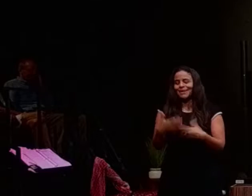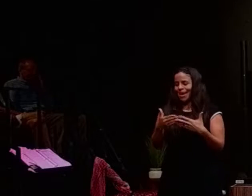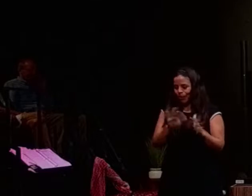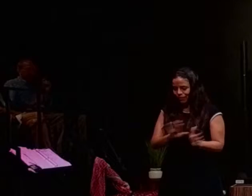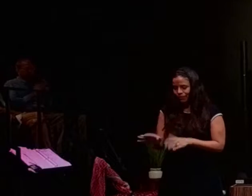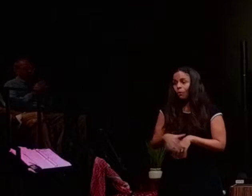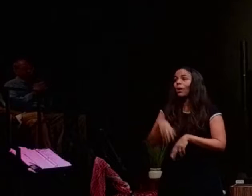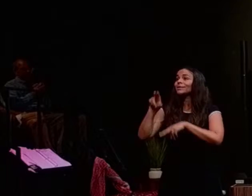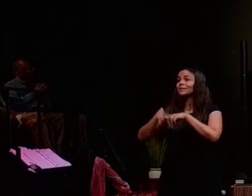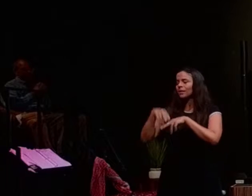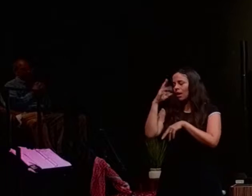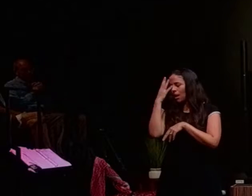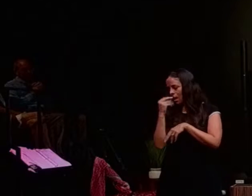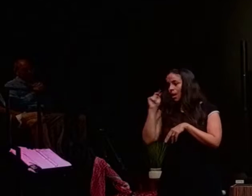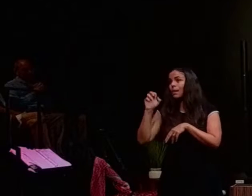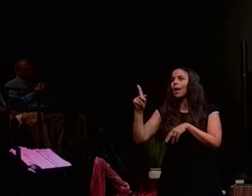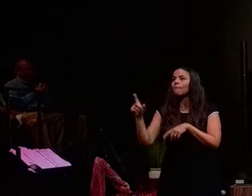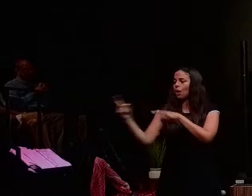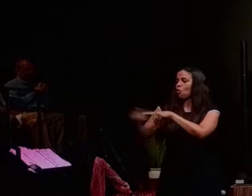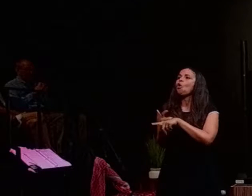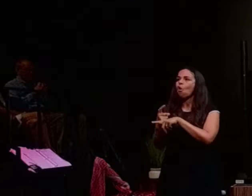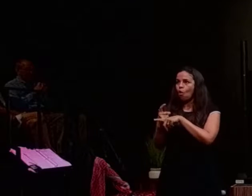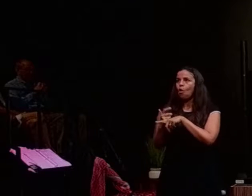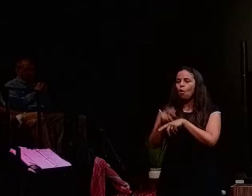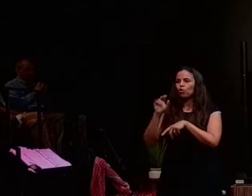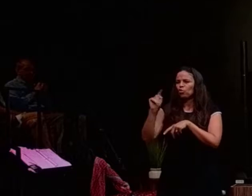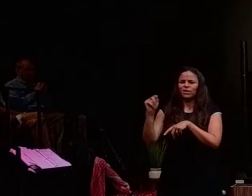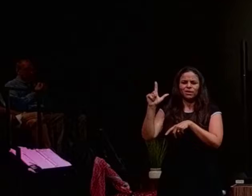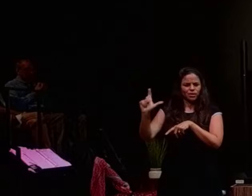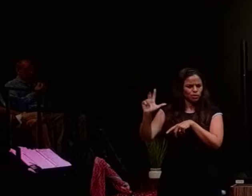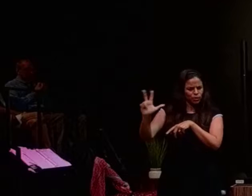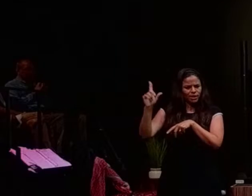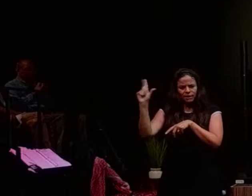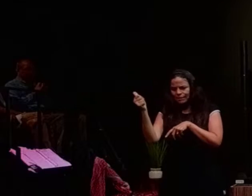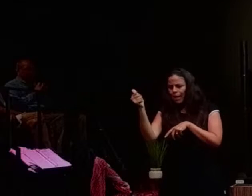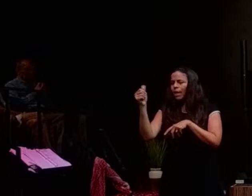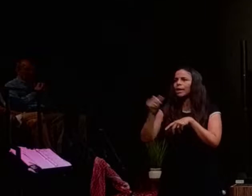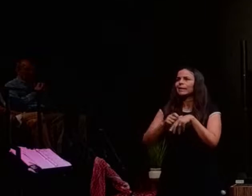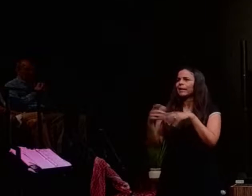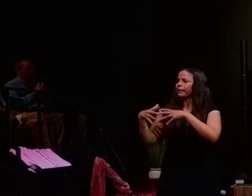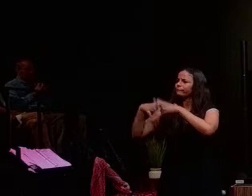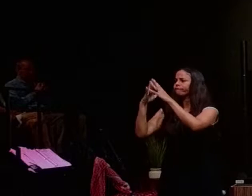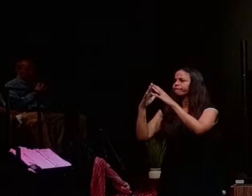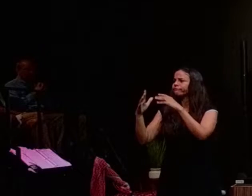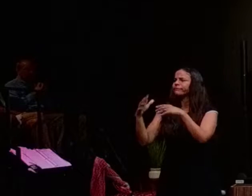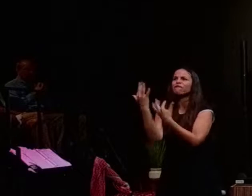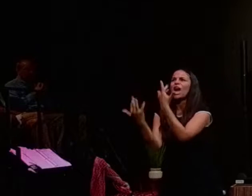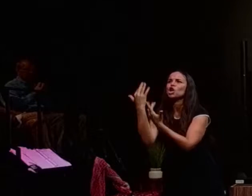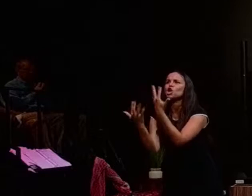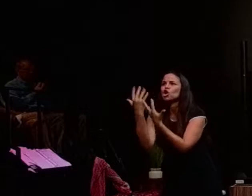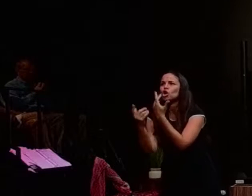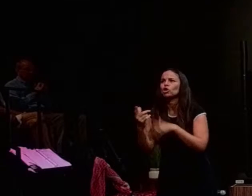Anyways, we're sitting there taking a nap. We get a call over the radio, you know, Unit 310 respond emergency to structure fire at such and such address. We're like, awesome, that's